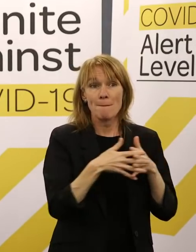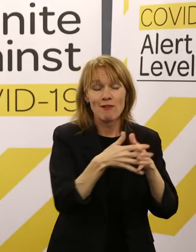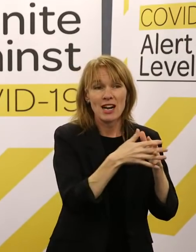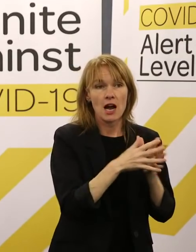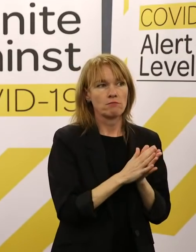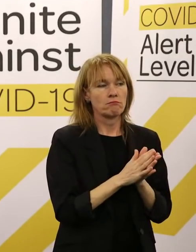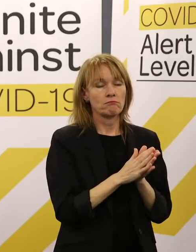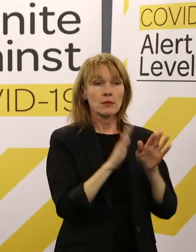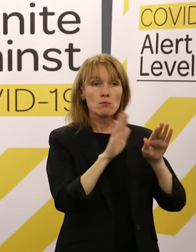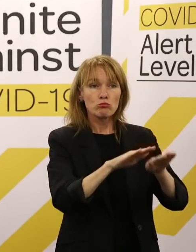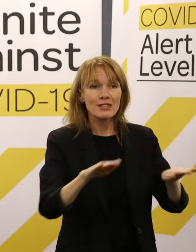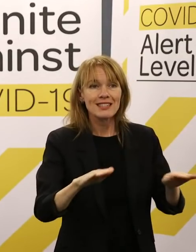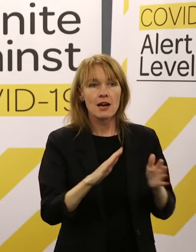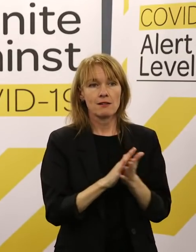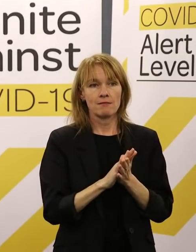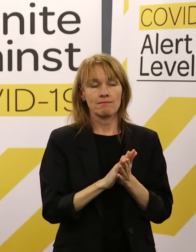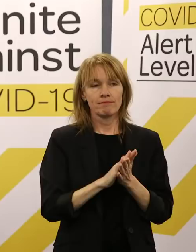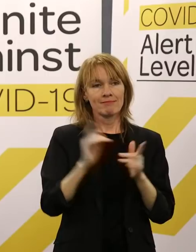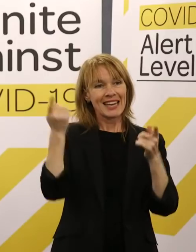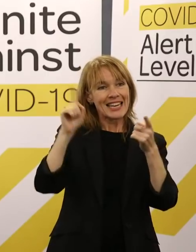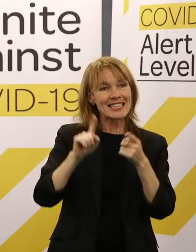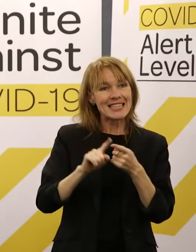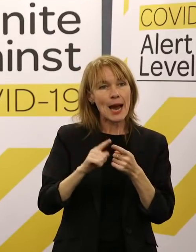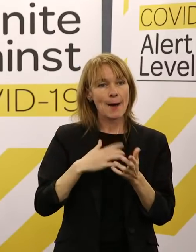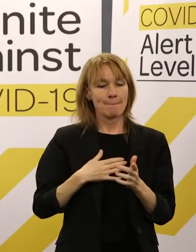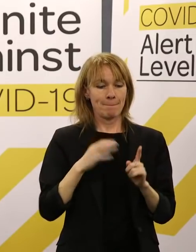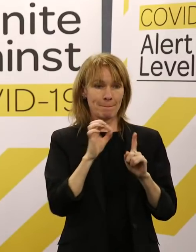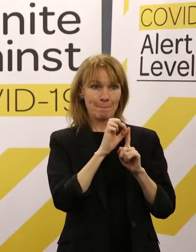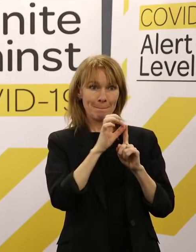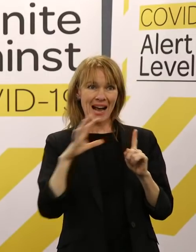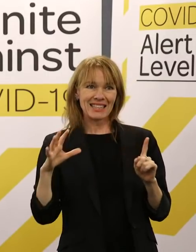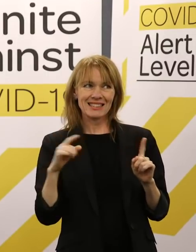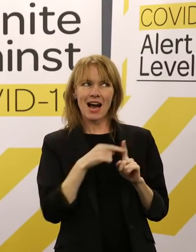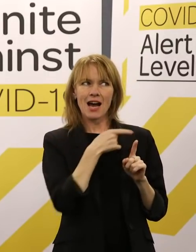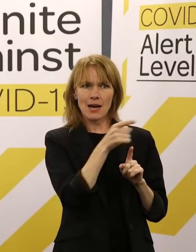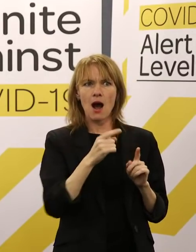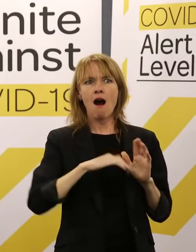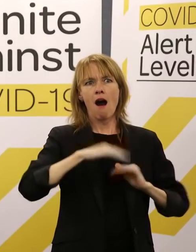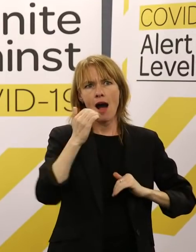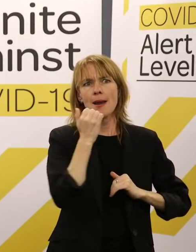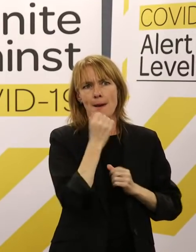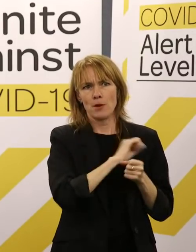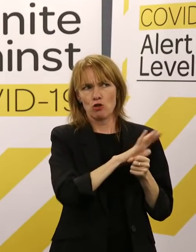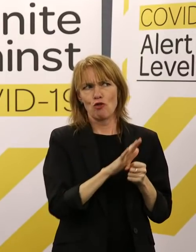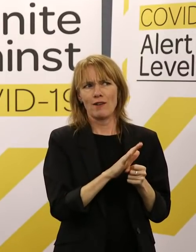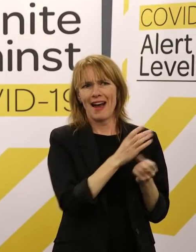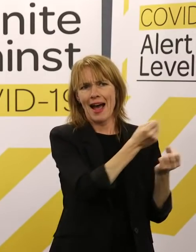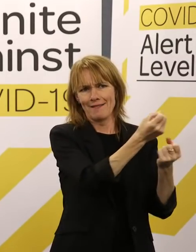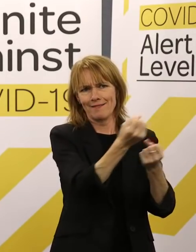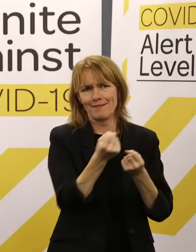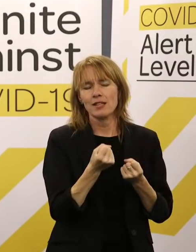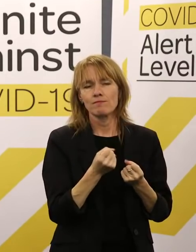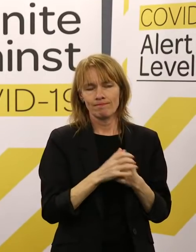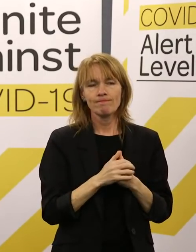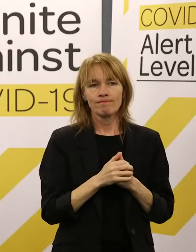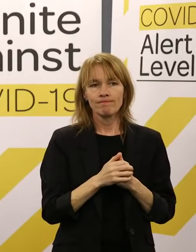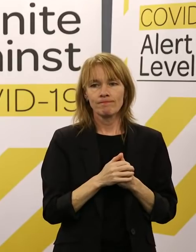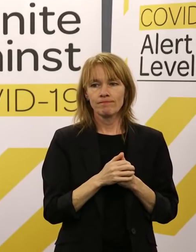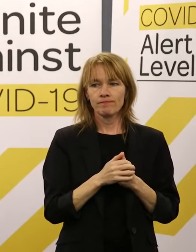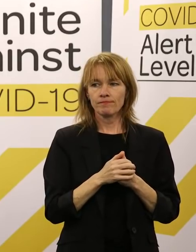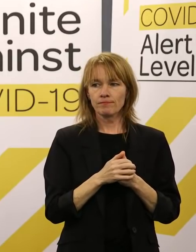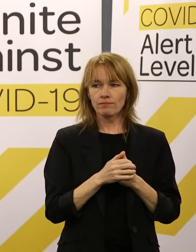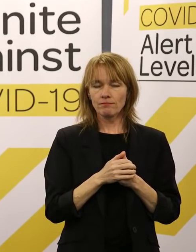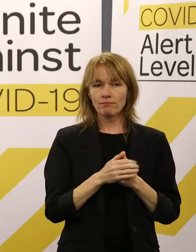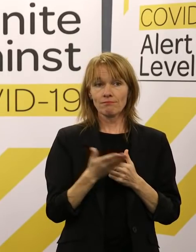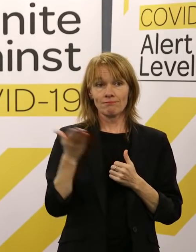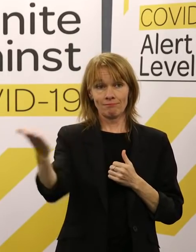the UK and India and Pakistan, where all of our people have originated from over the last couple of weeks who have tested positive. Could